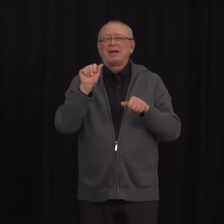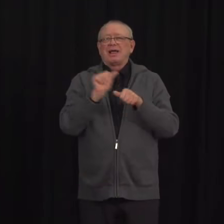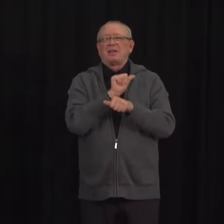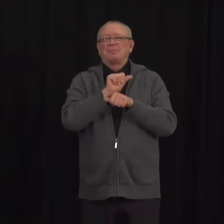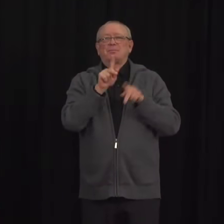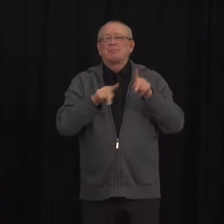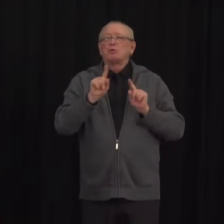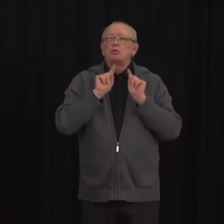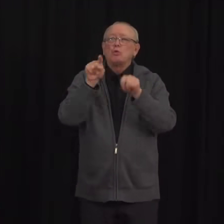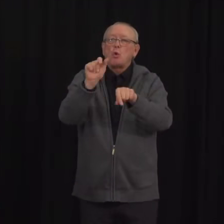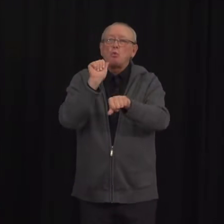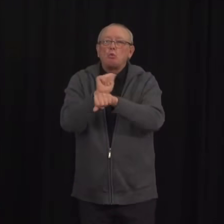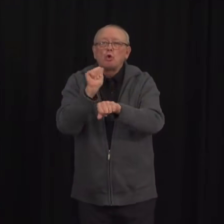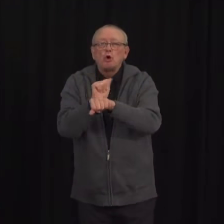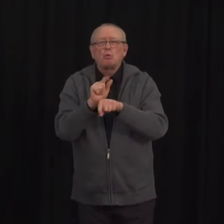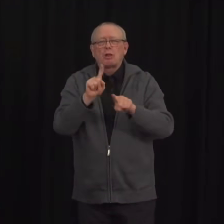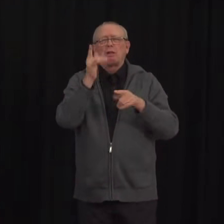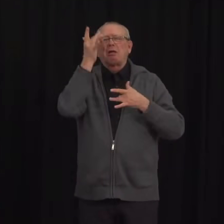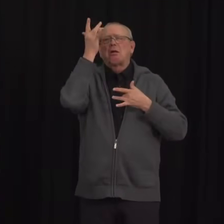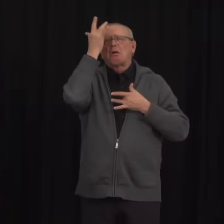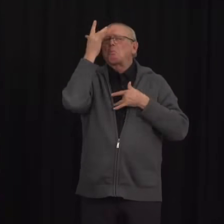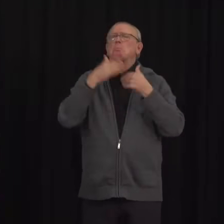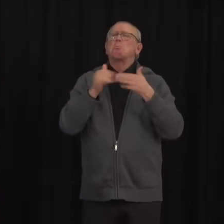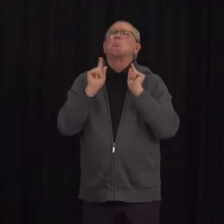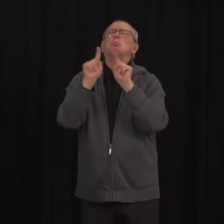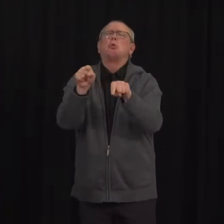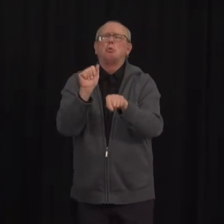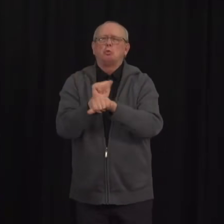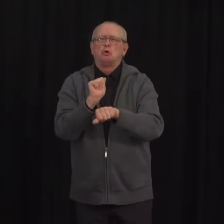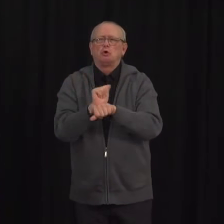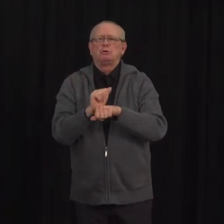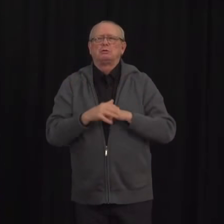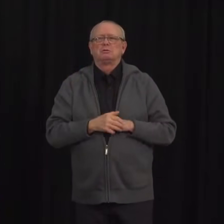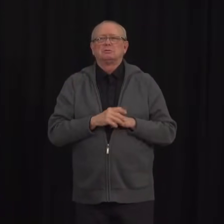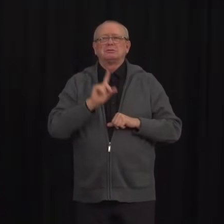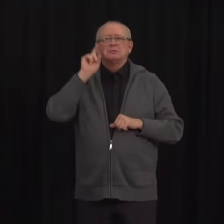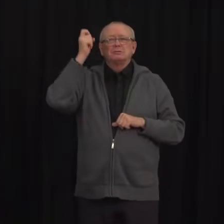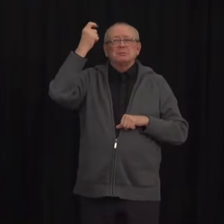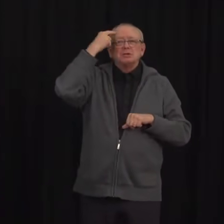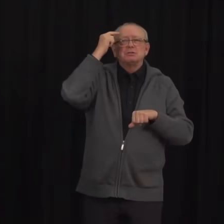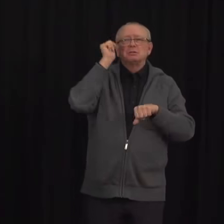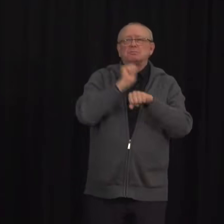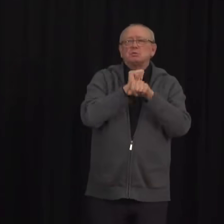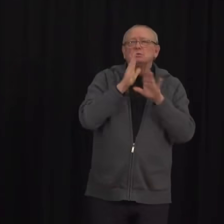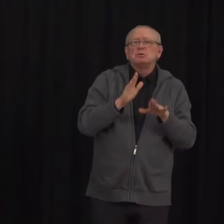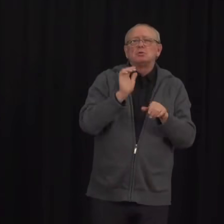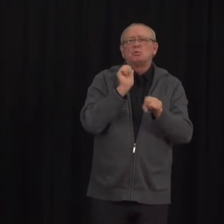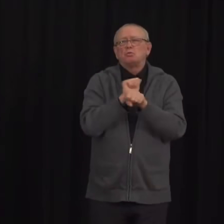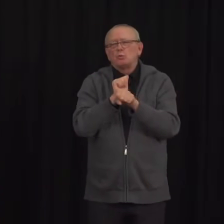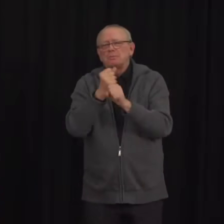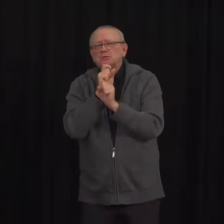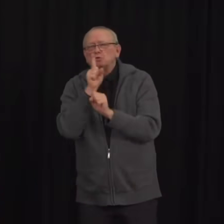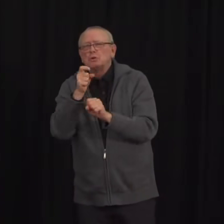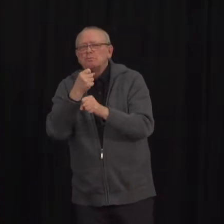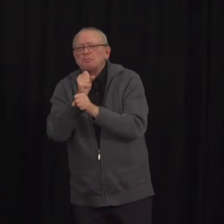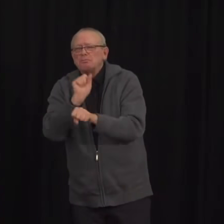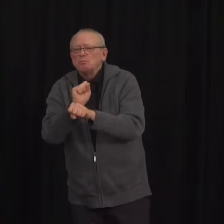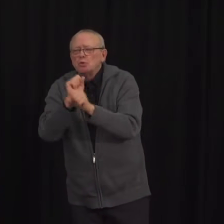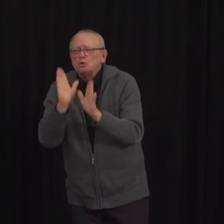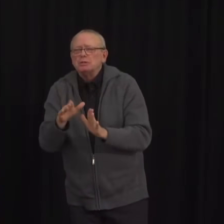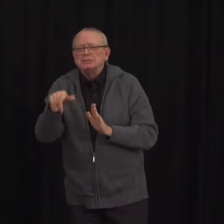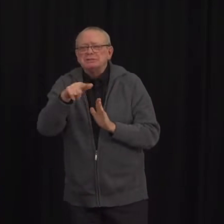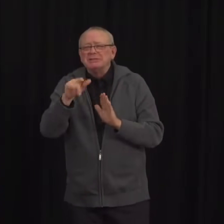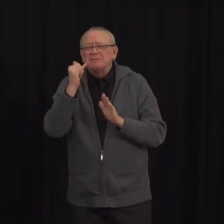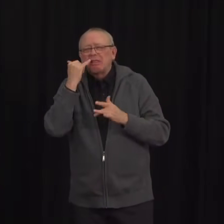encourage employers to work with employees to make sure people stay home when they are not feeling well. But I know this is difficult for